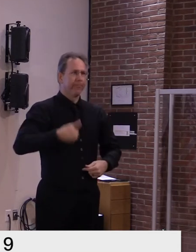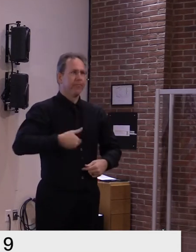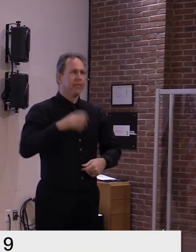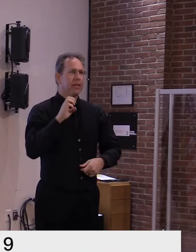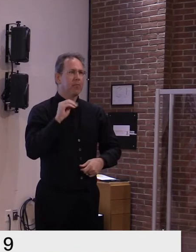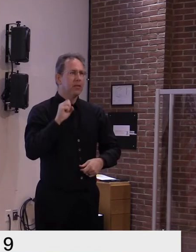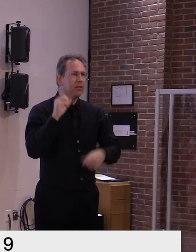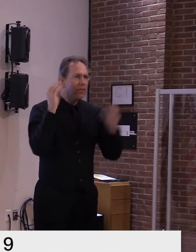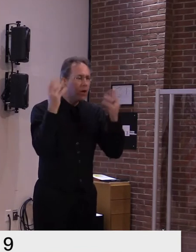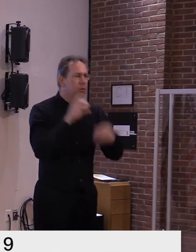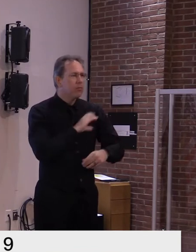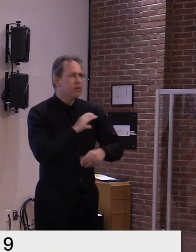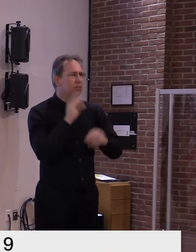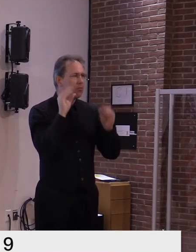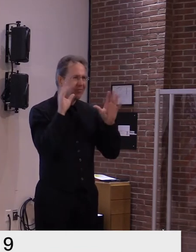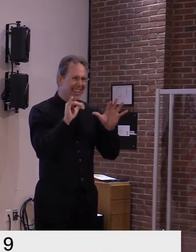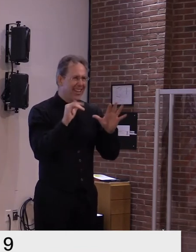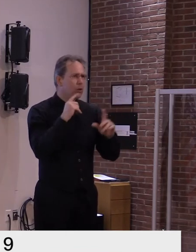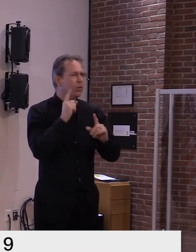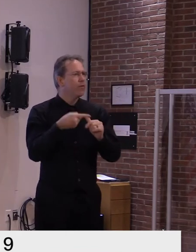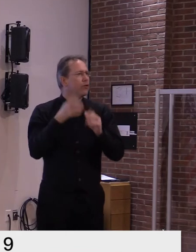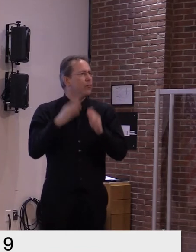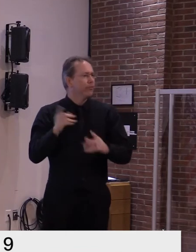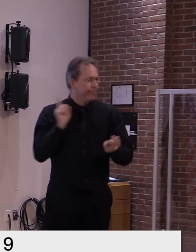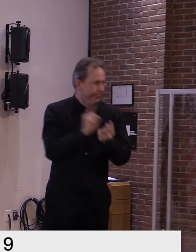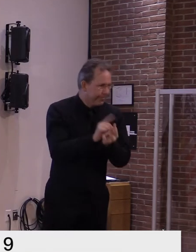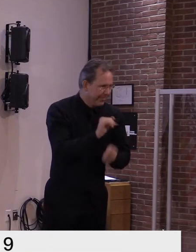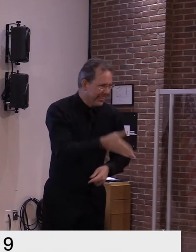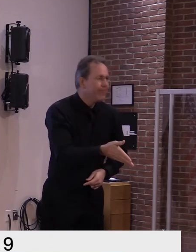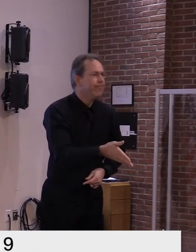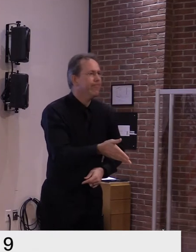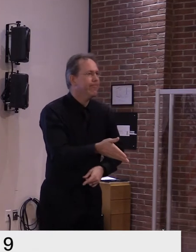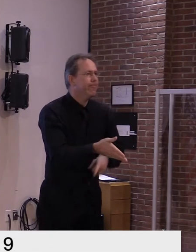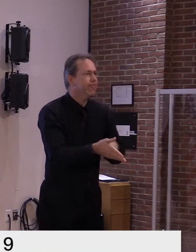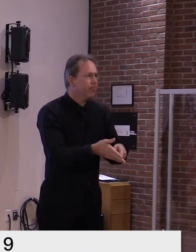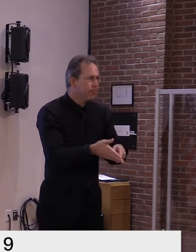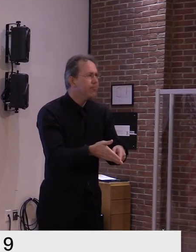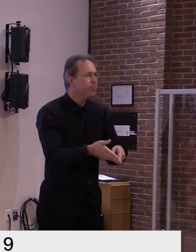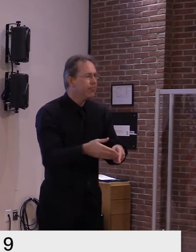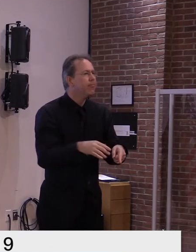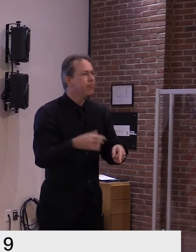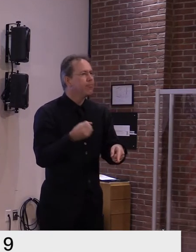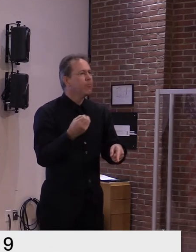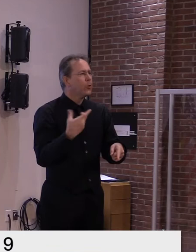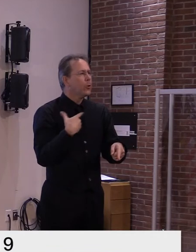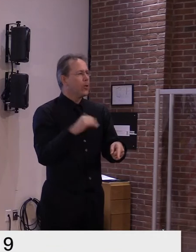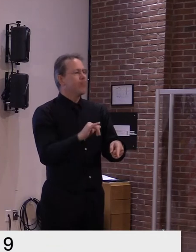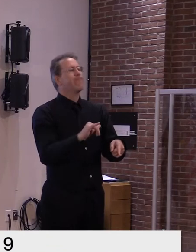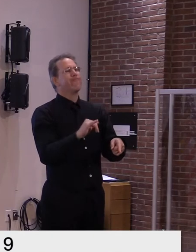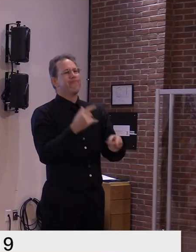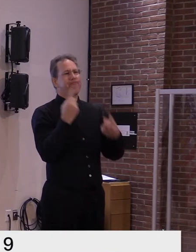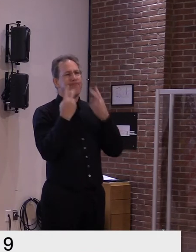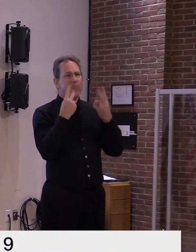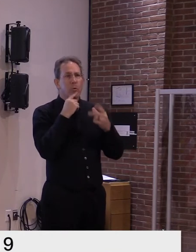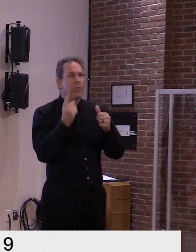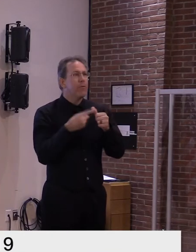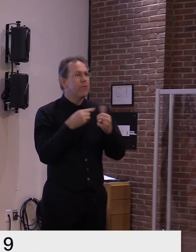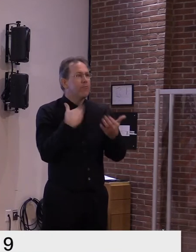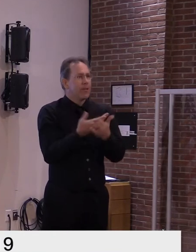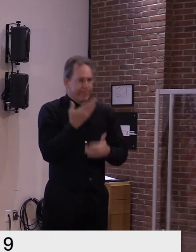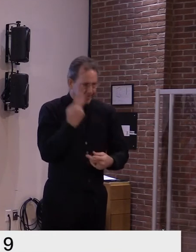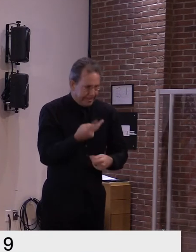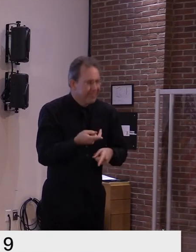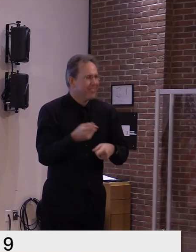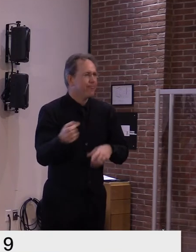medical attention to these individuals. So we included them into that sort of broad, that EMS